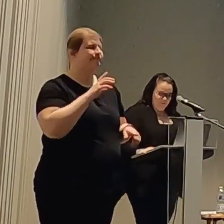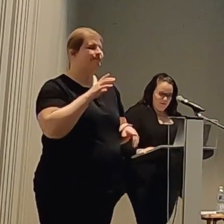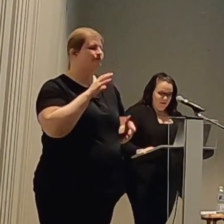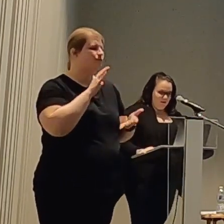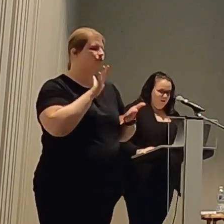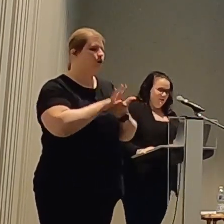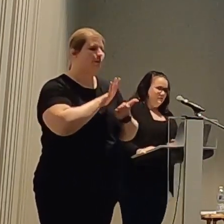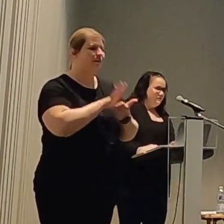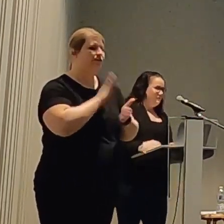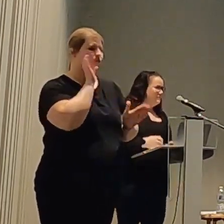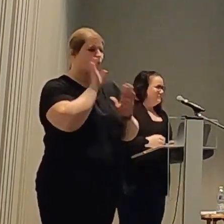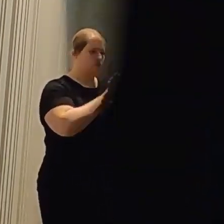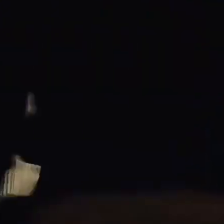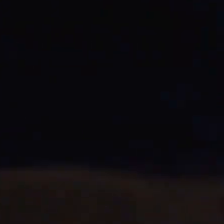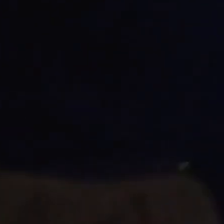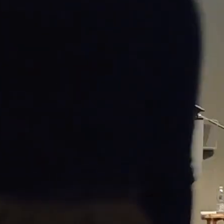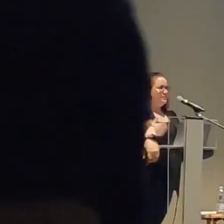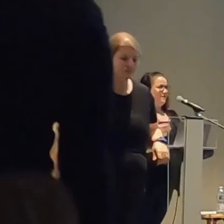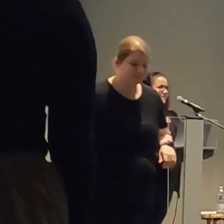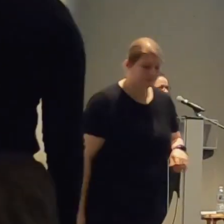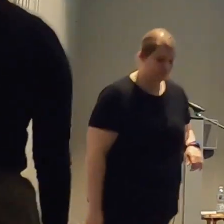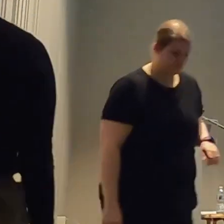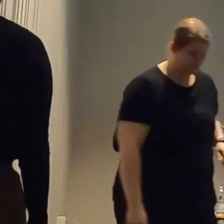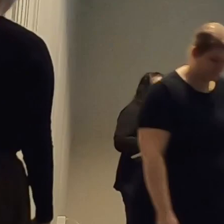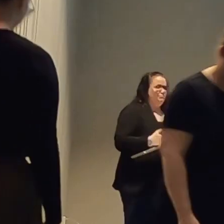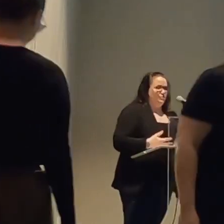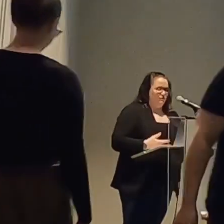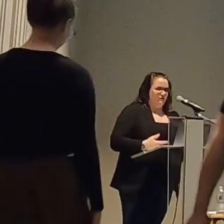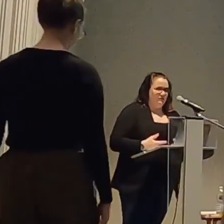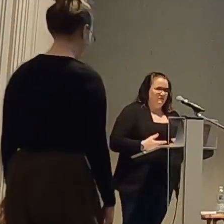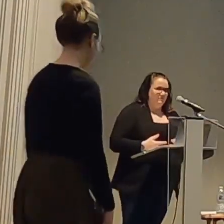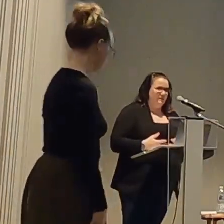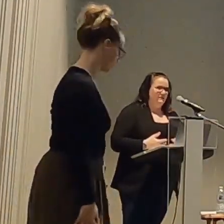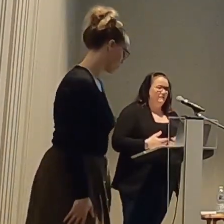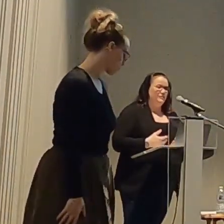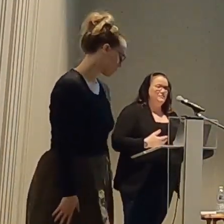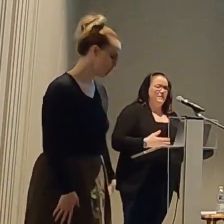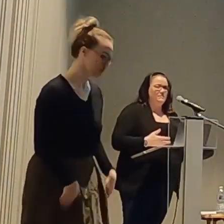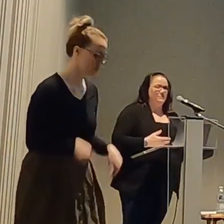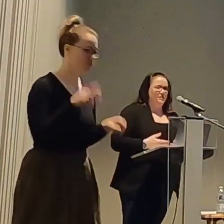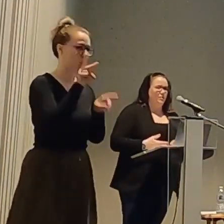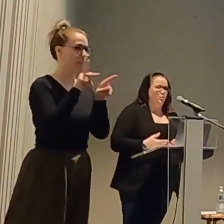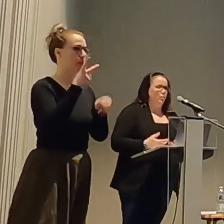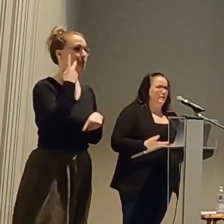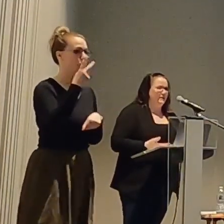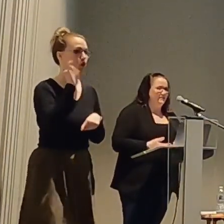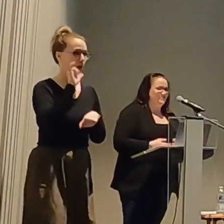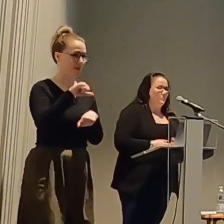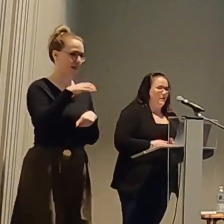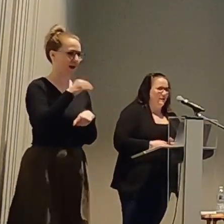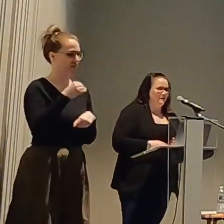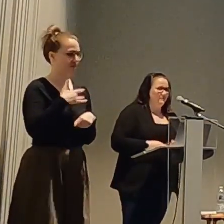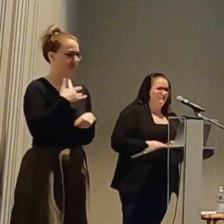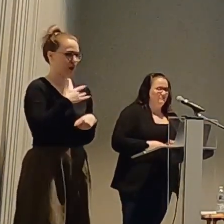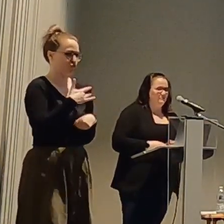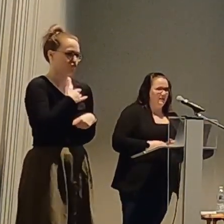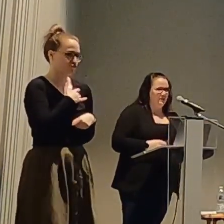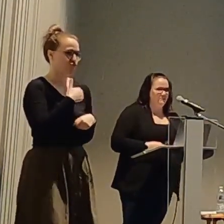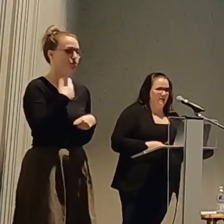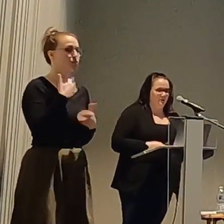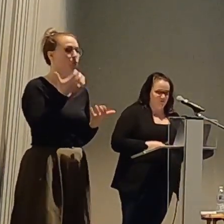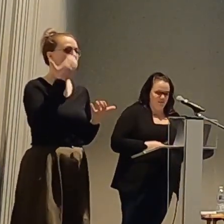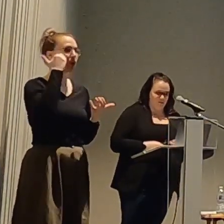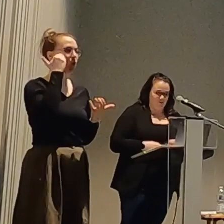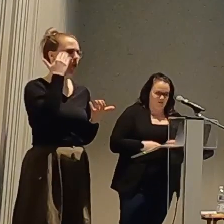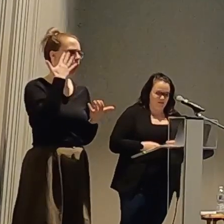photographs. So people saw this and they were moved. But then, of course, we always want to know what it is, why. Why